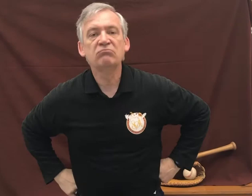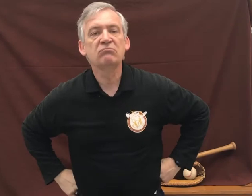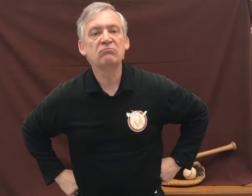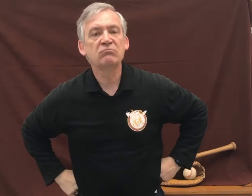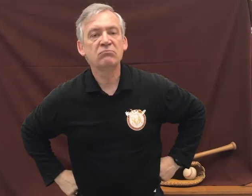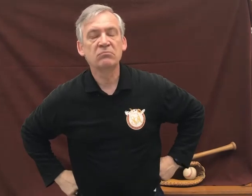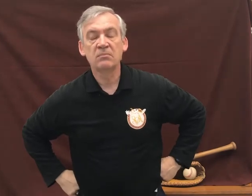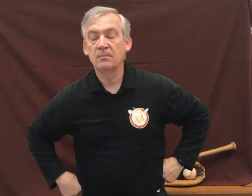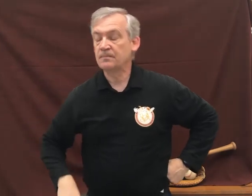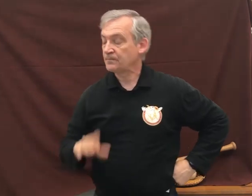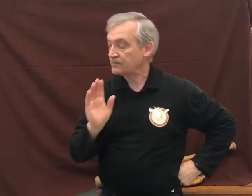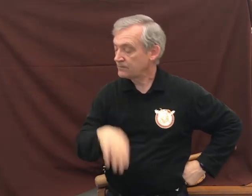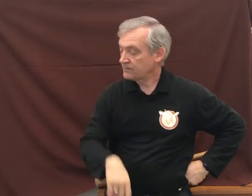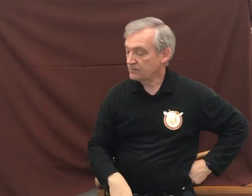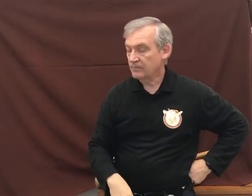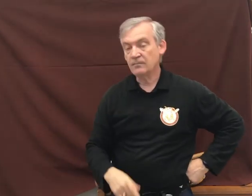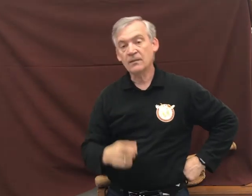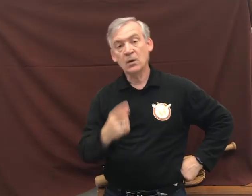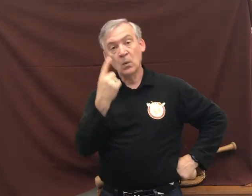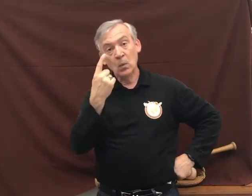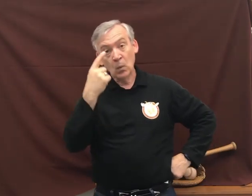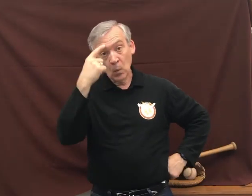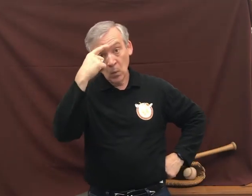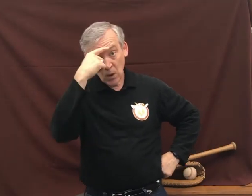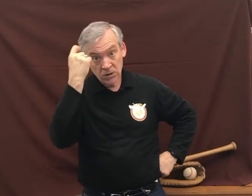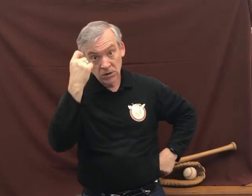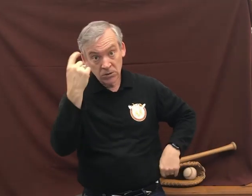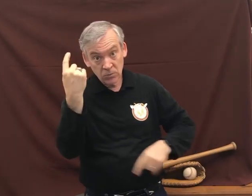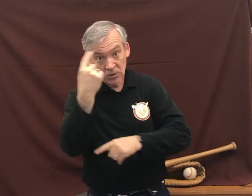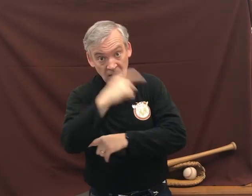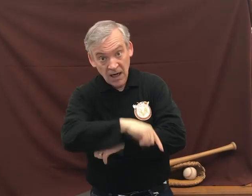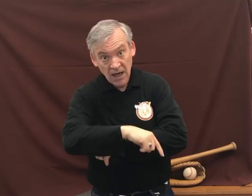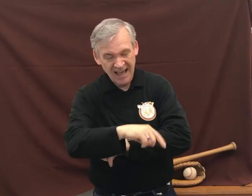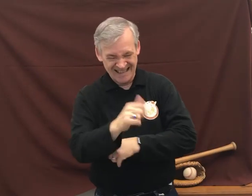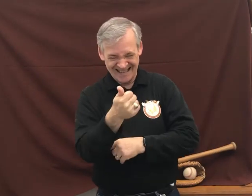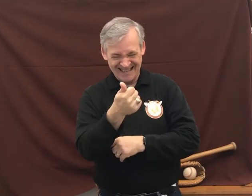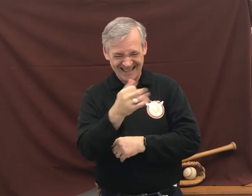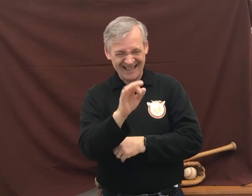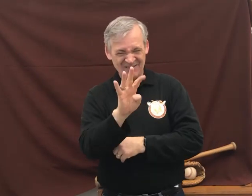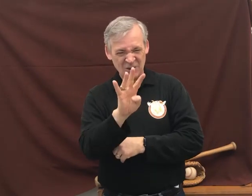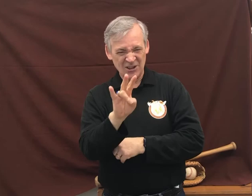One summer day, late in that rookie season of 1947,